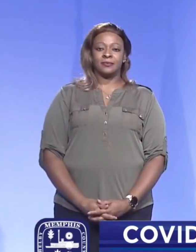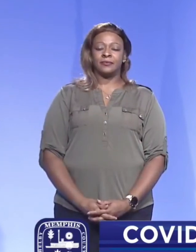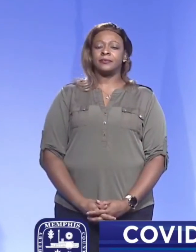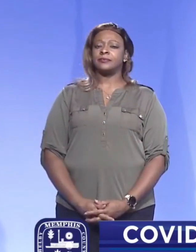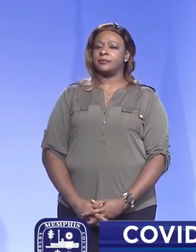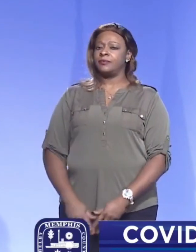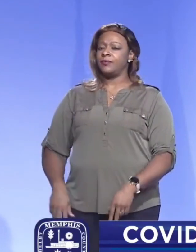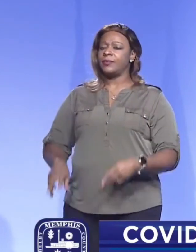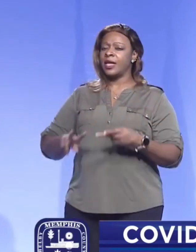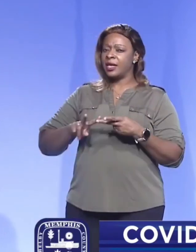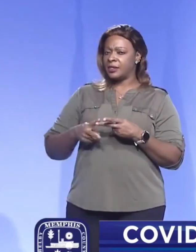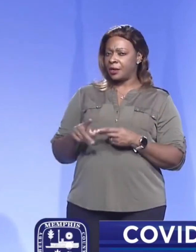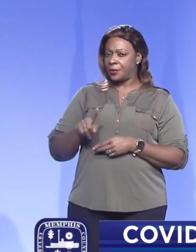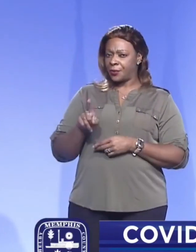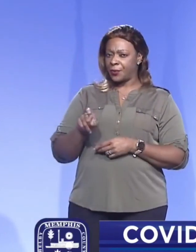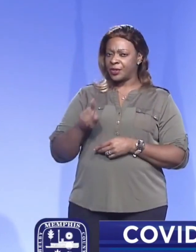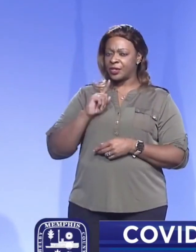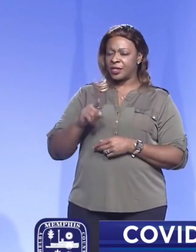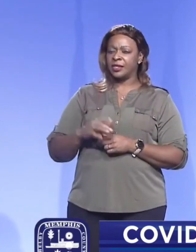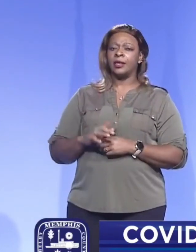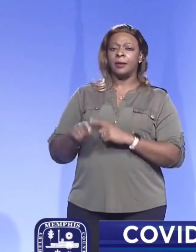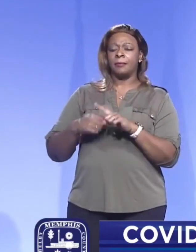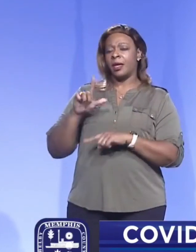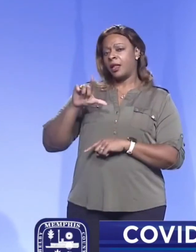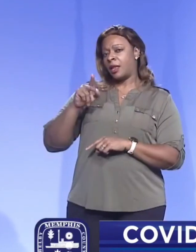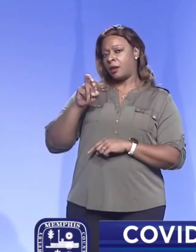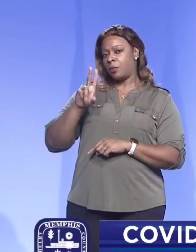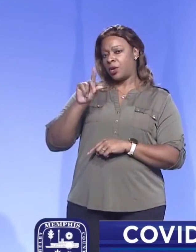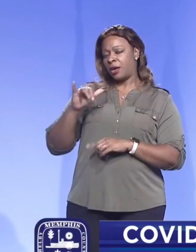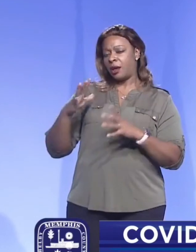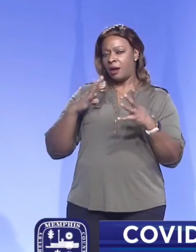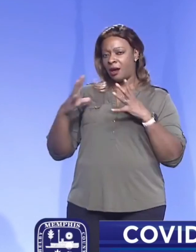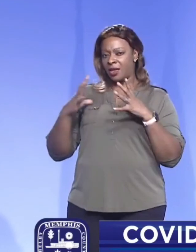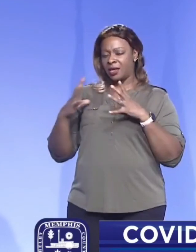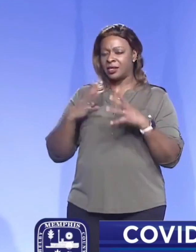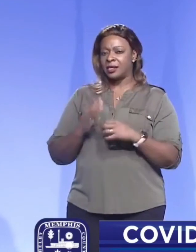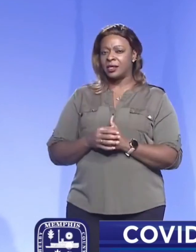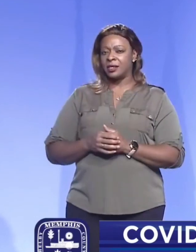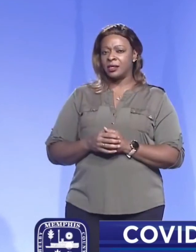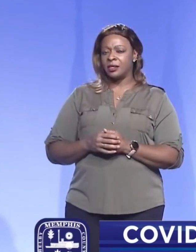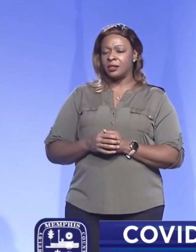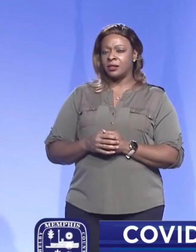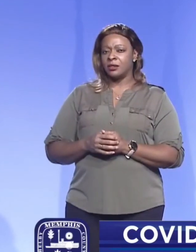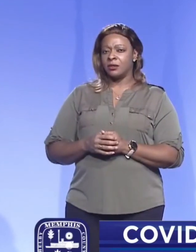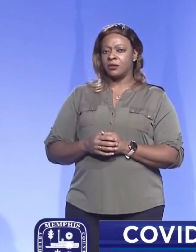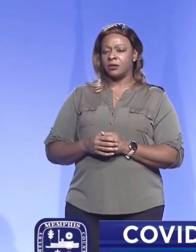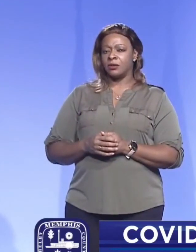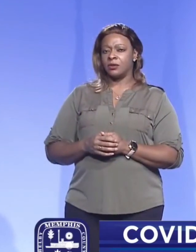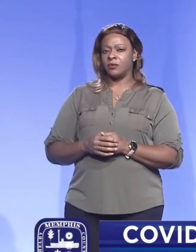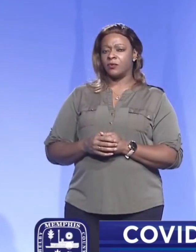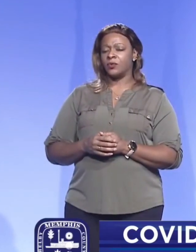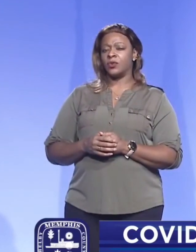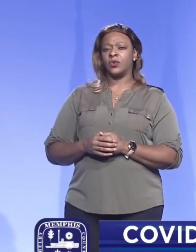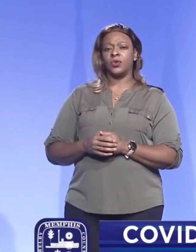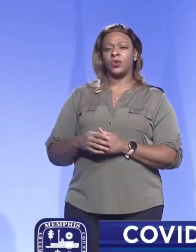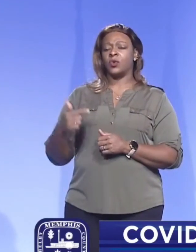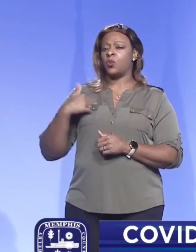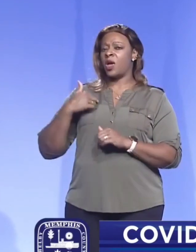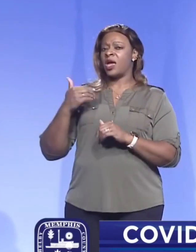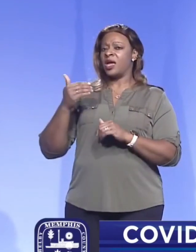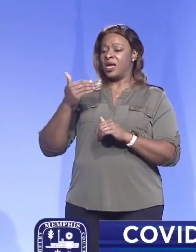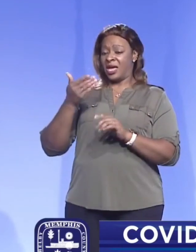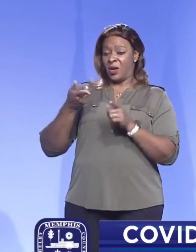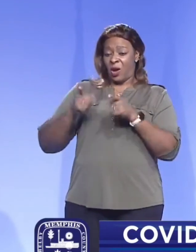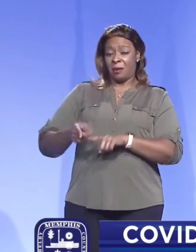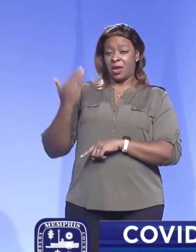And then my follow-up is regarding the Labor Day holiday. At what point, we know after July 4th, there